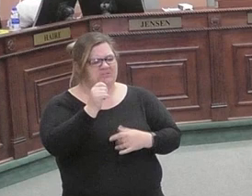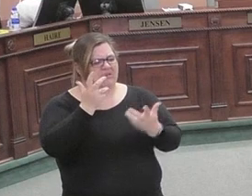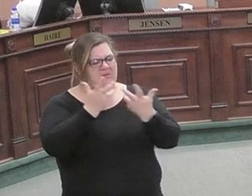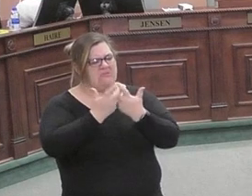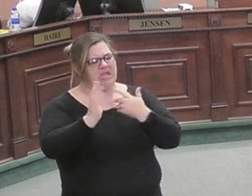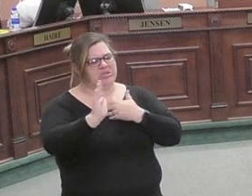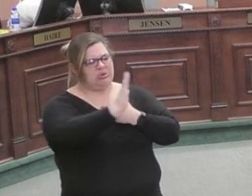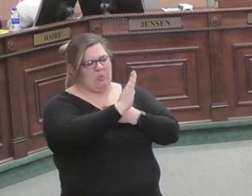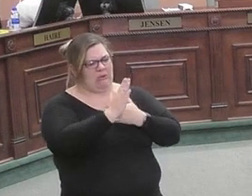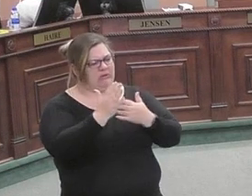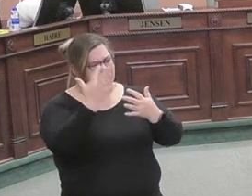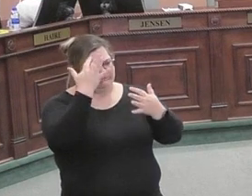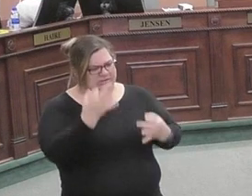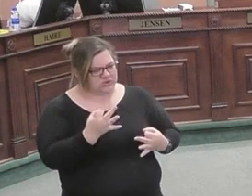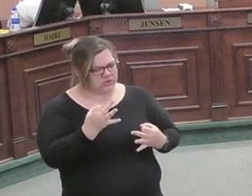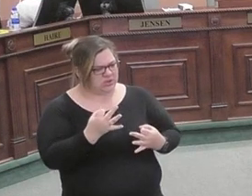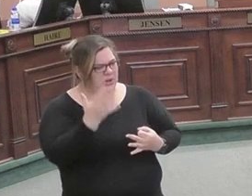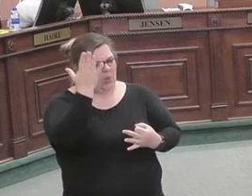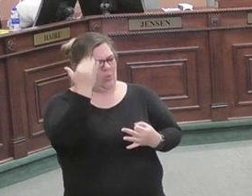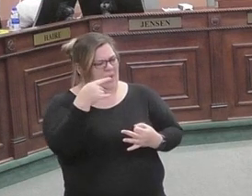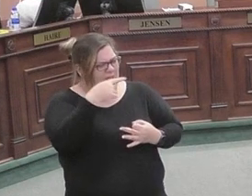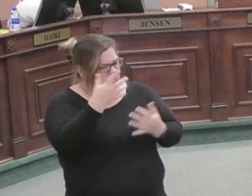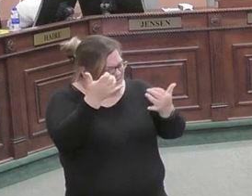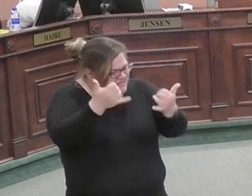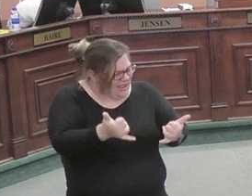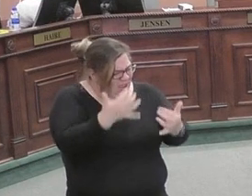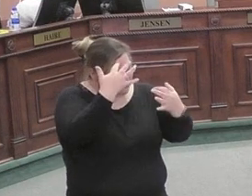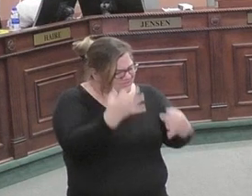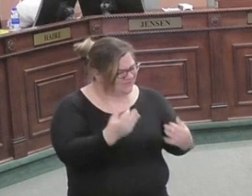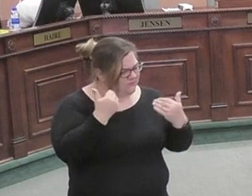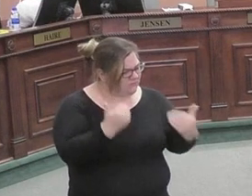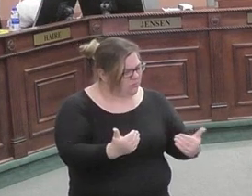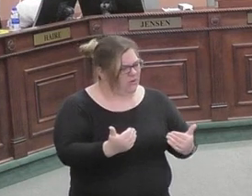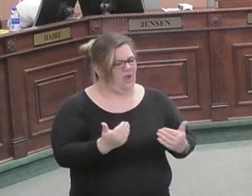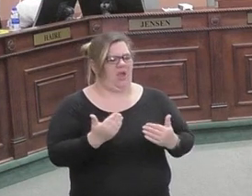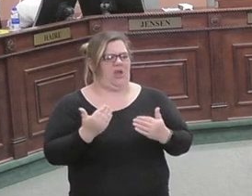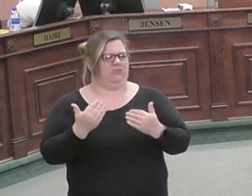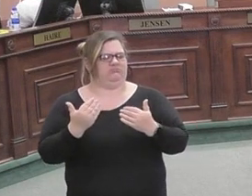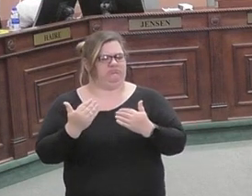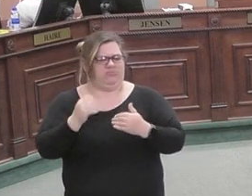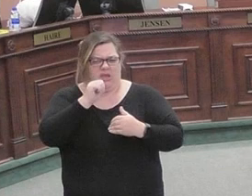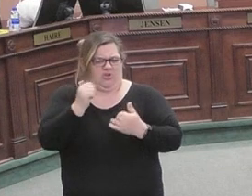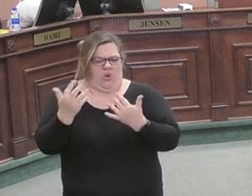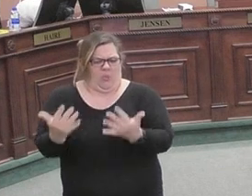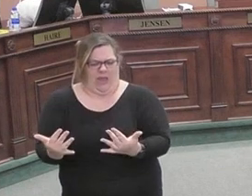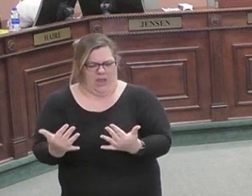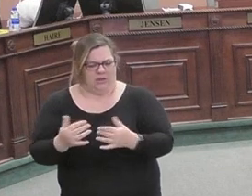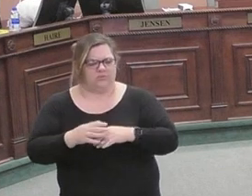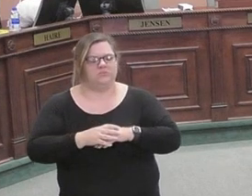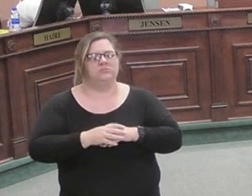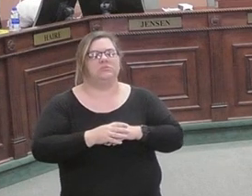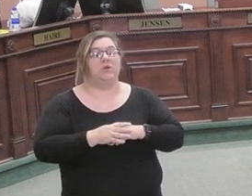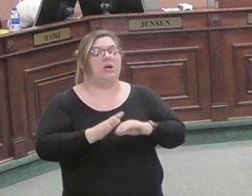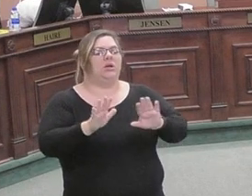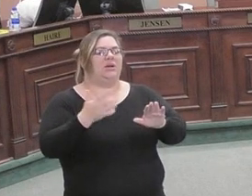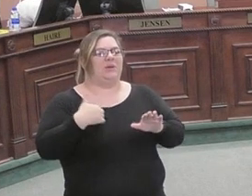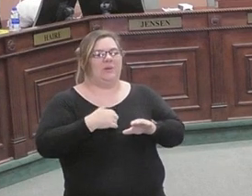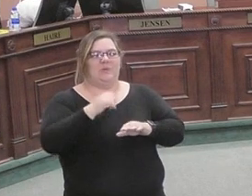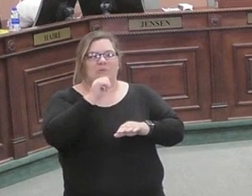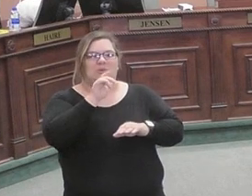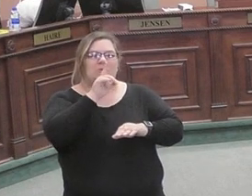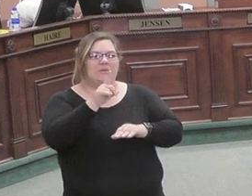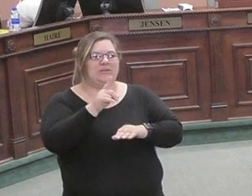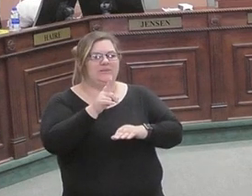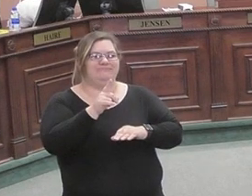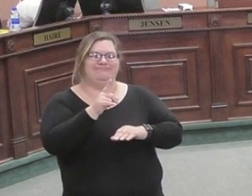opposed to waiting until one of them that have more cases? Well, you know, we don't really lead from behind. You know, I